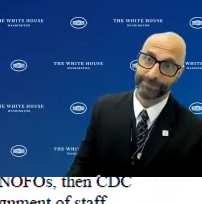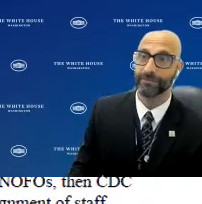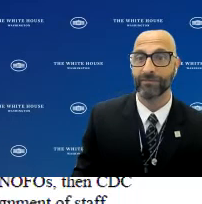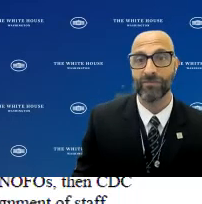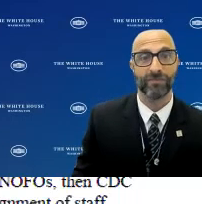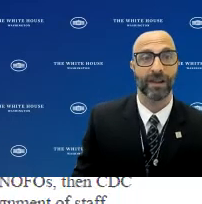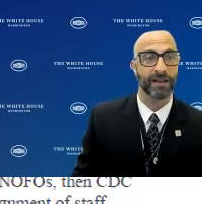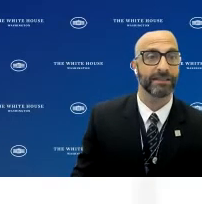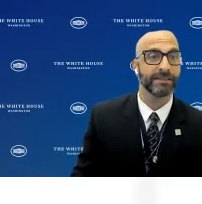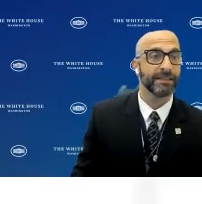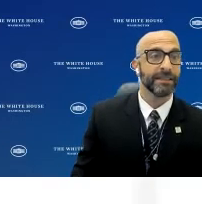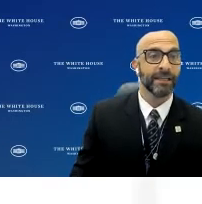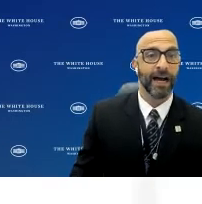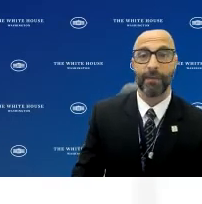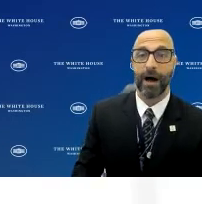please.